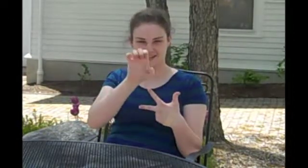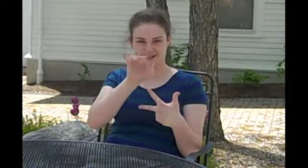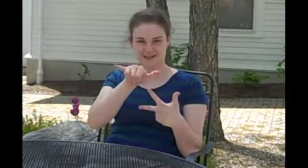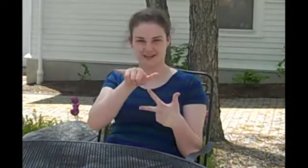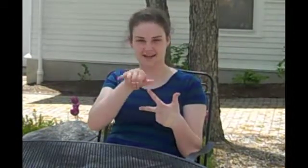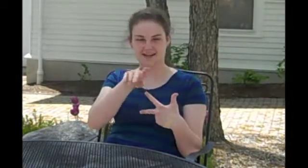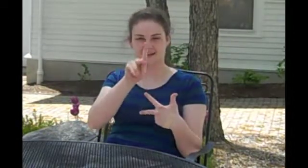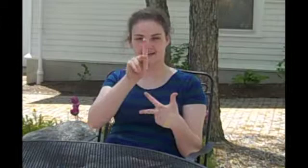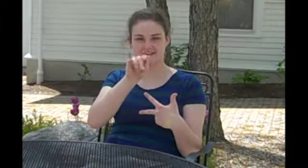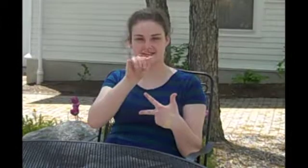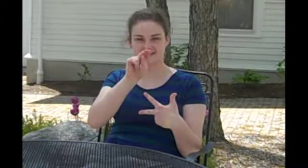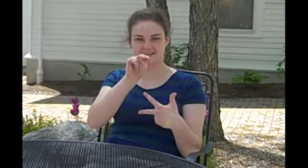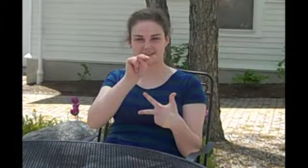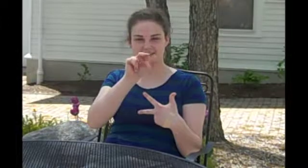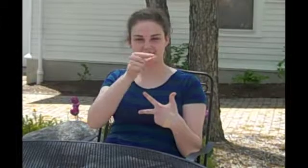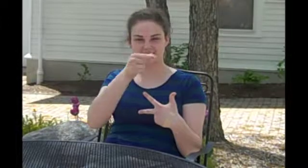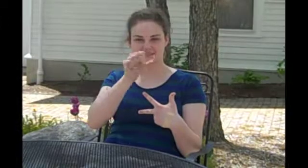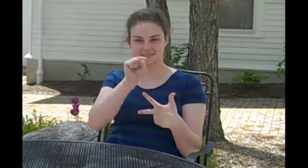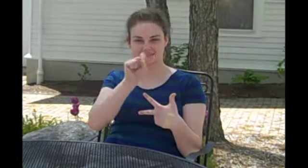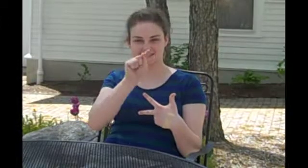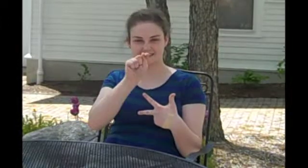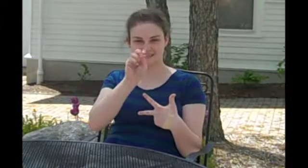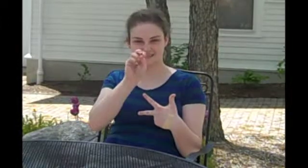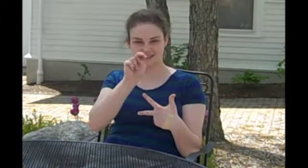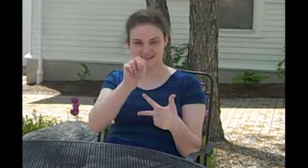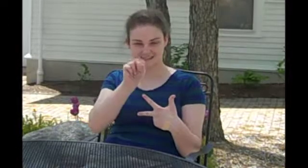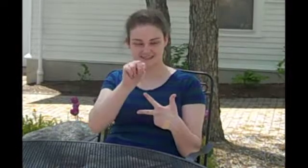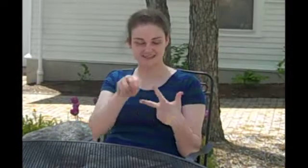as well as Ashley Kingston